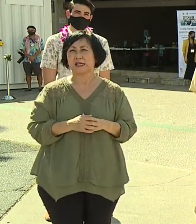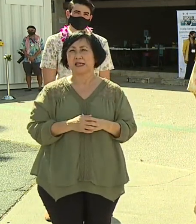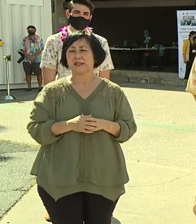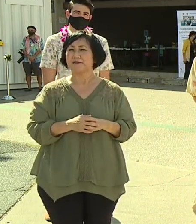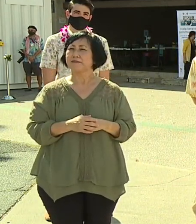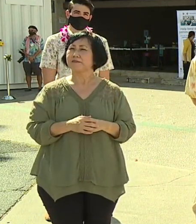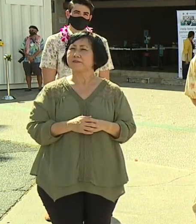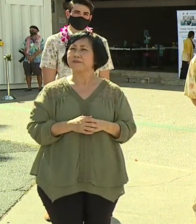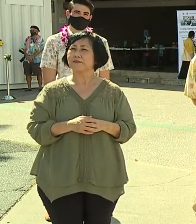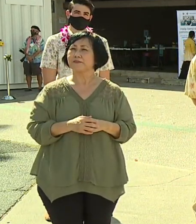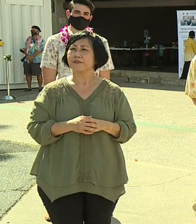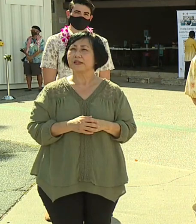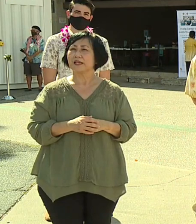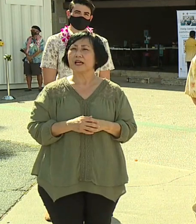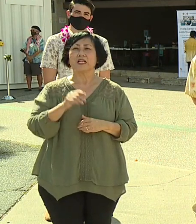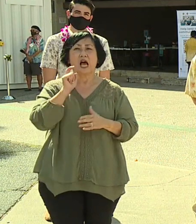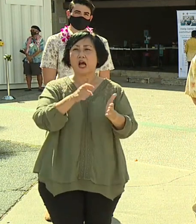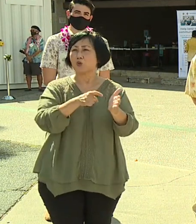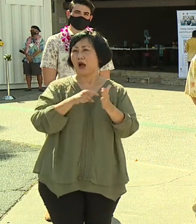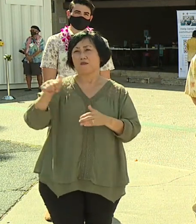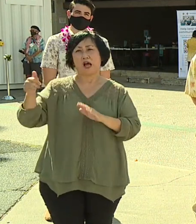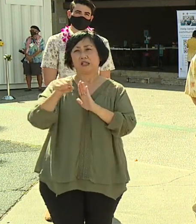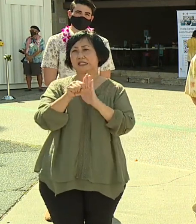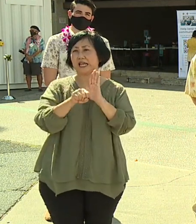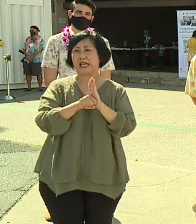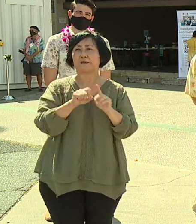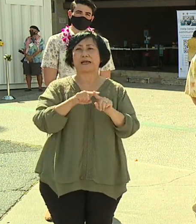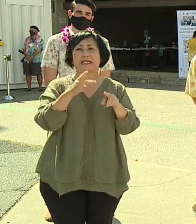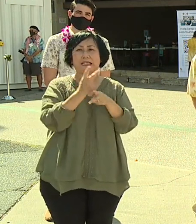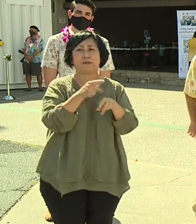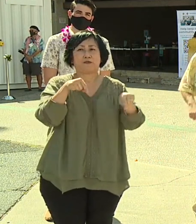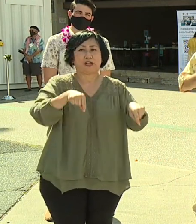our visitors safe when they get home?